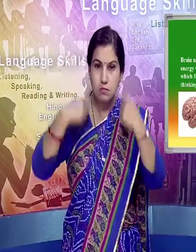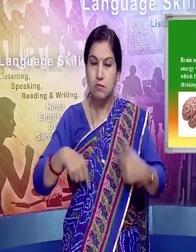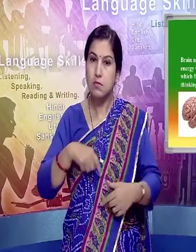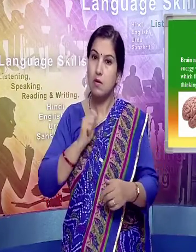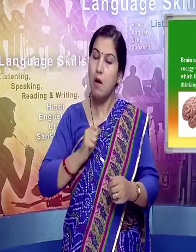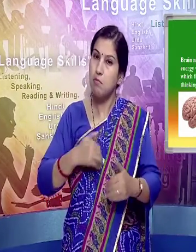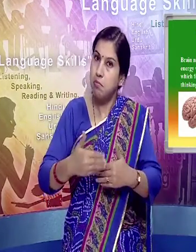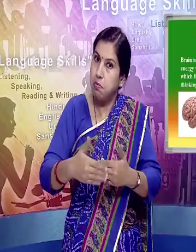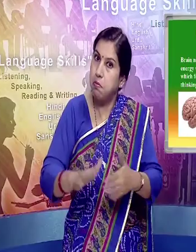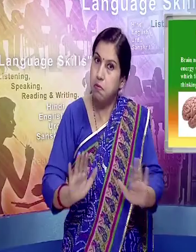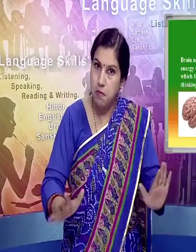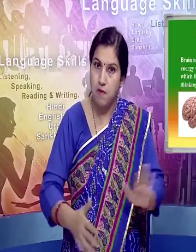body processes.